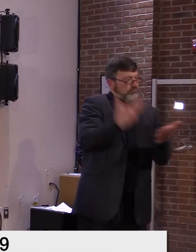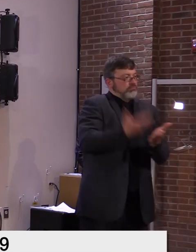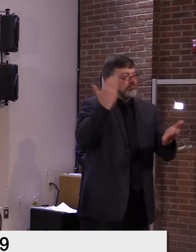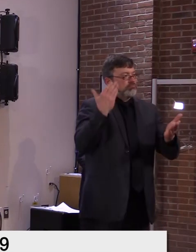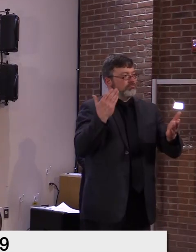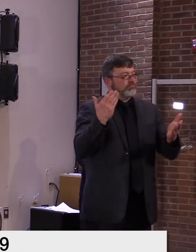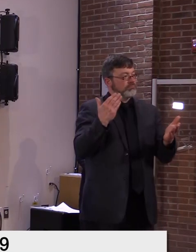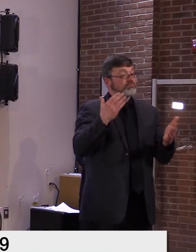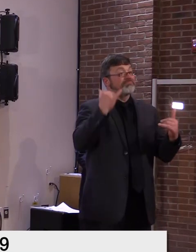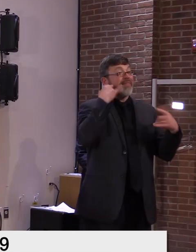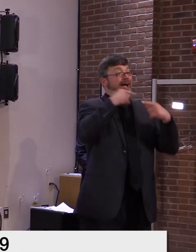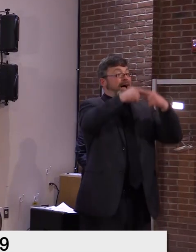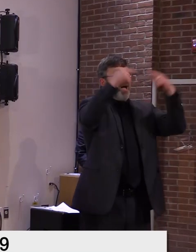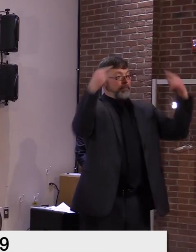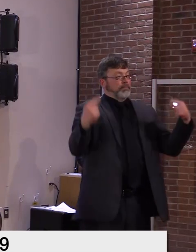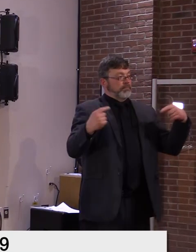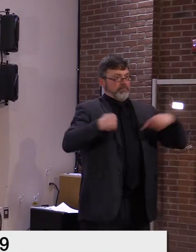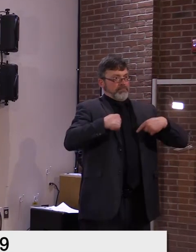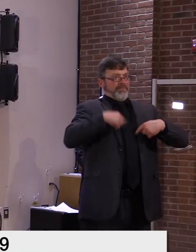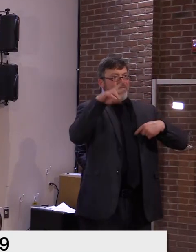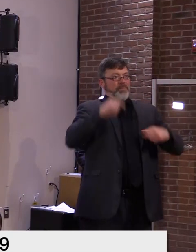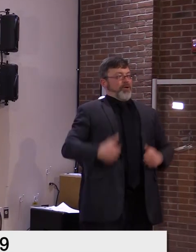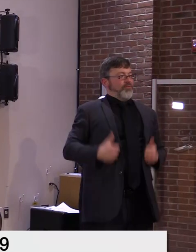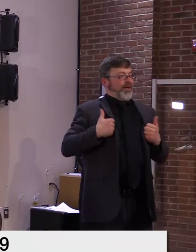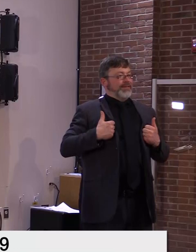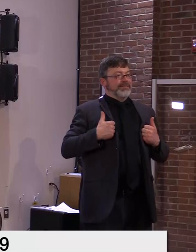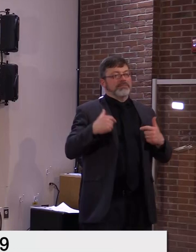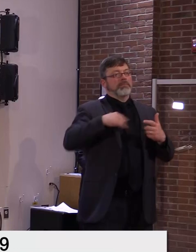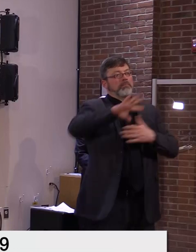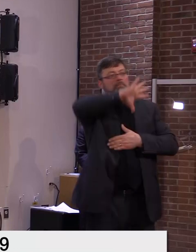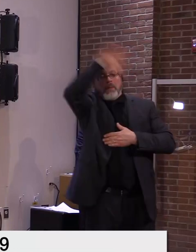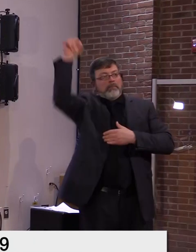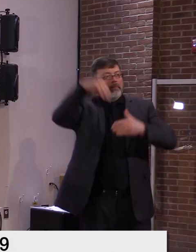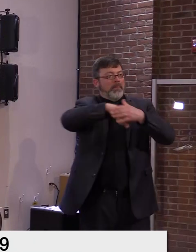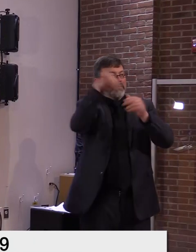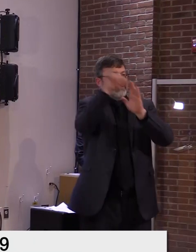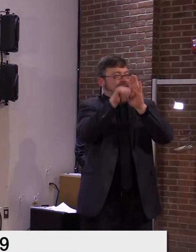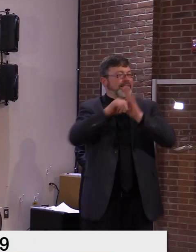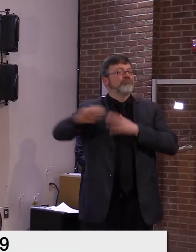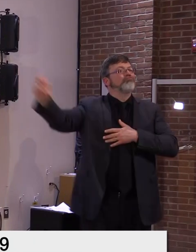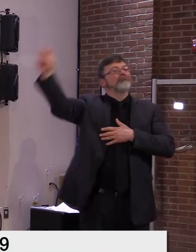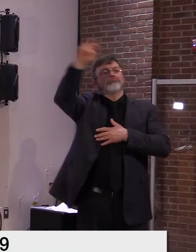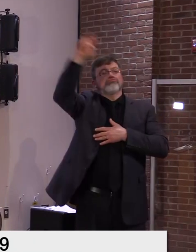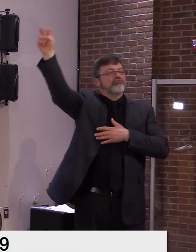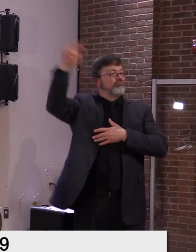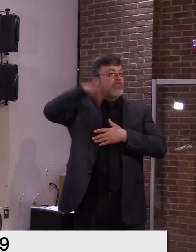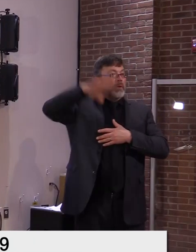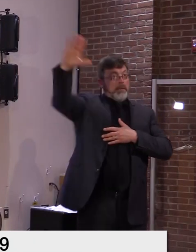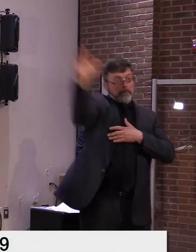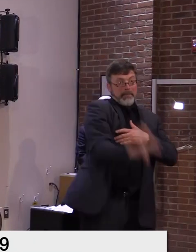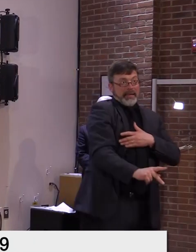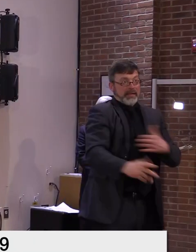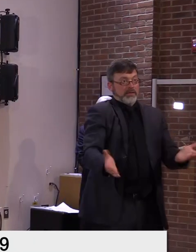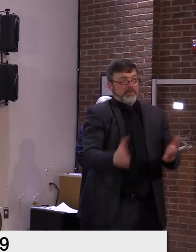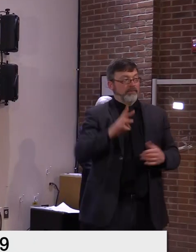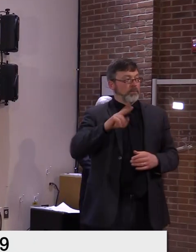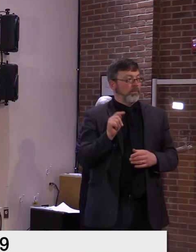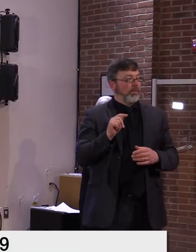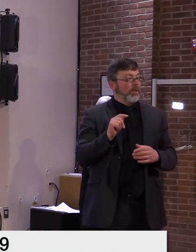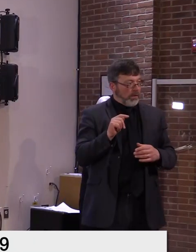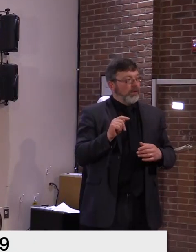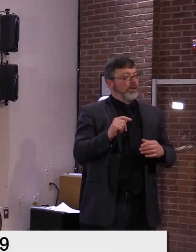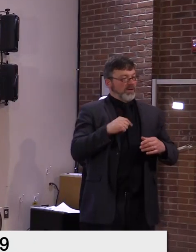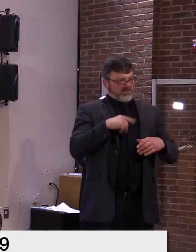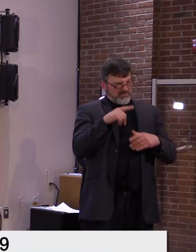to the state, you need to get tested in Vermont within the 3 days of your return, counting the